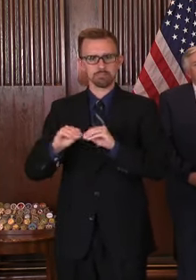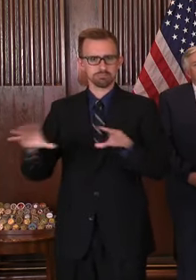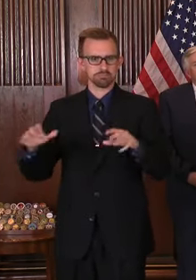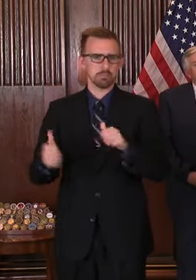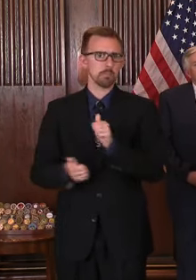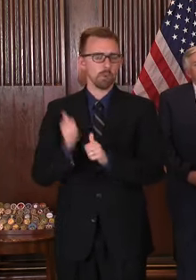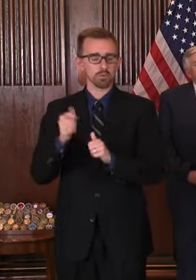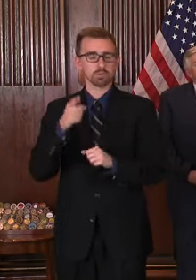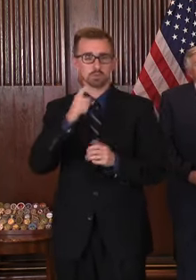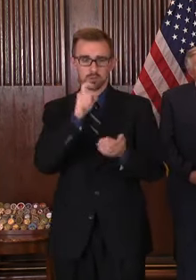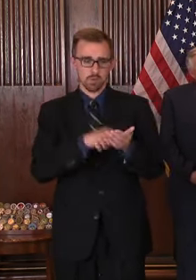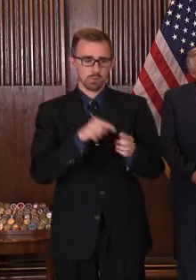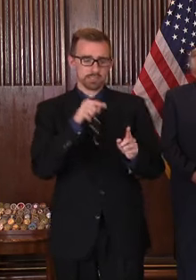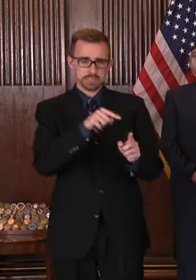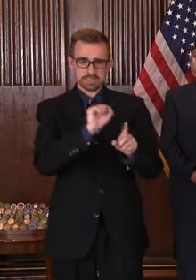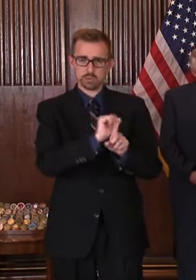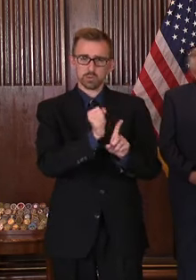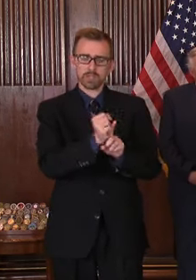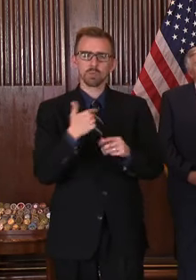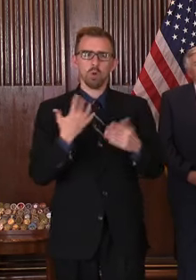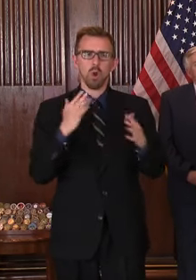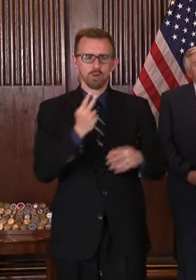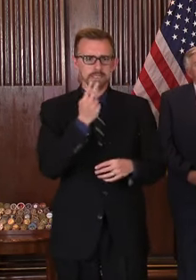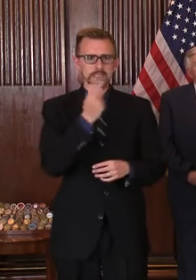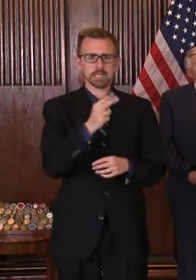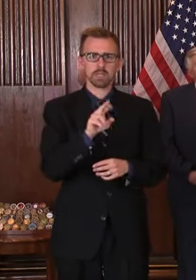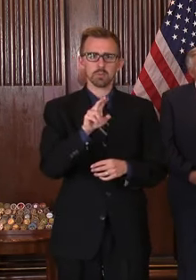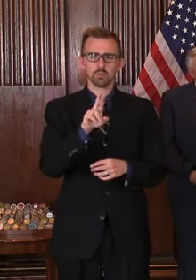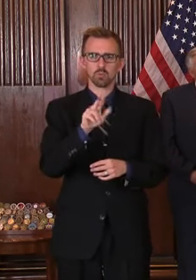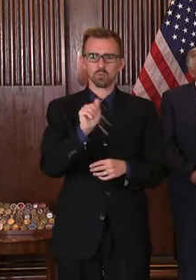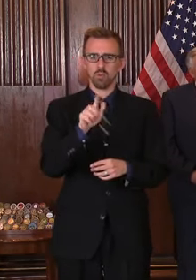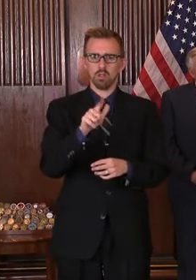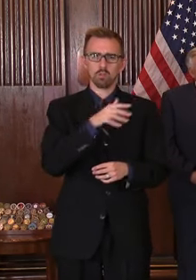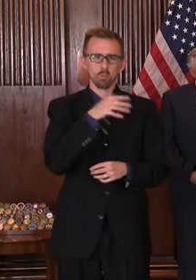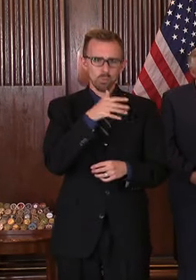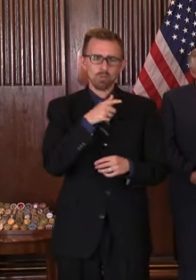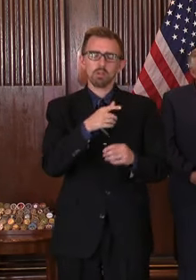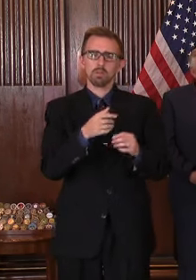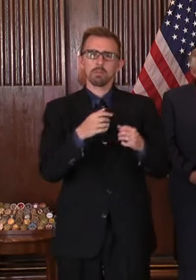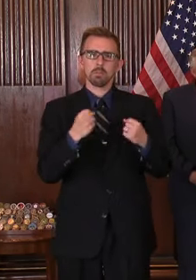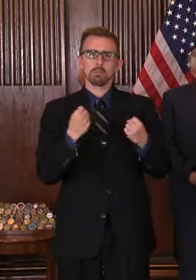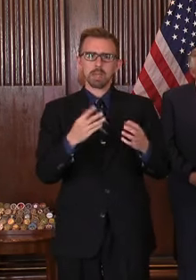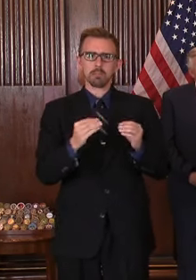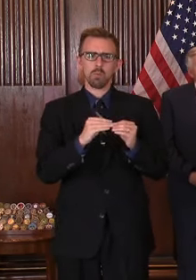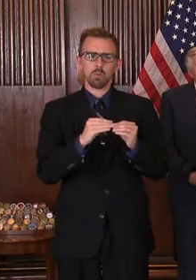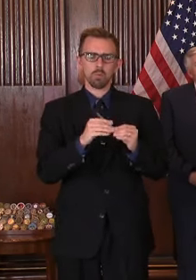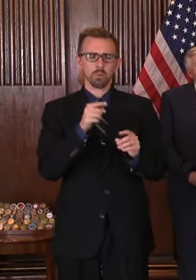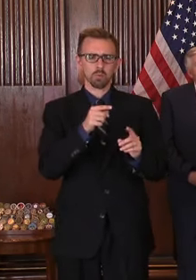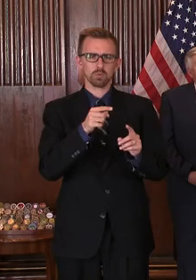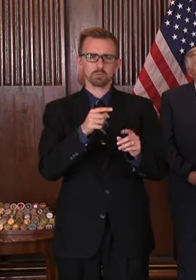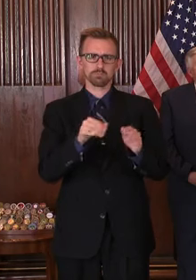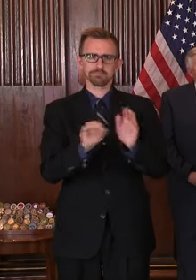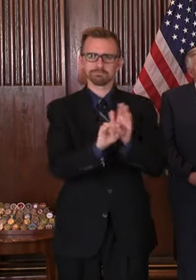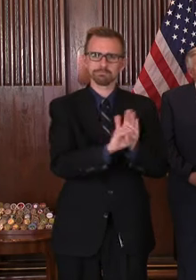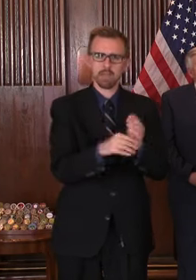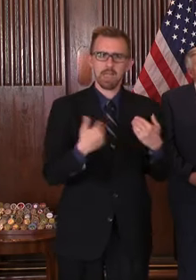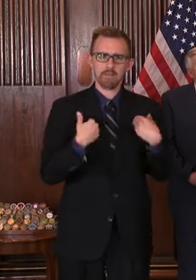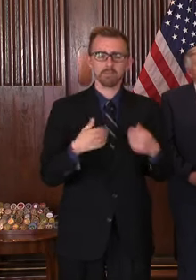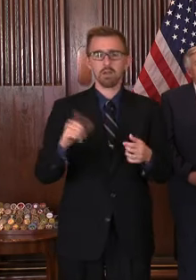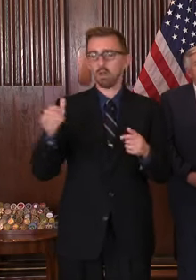this, is that if you look at that, we're already seeing in rural Missouri an increase in cases as we plateau